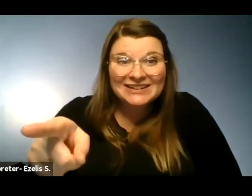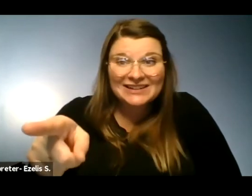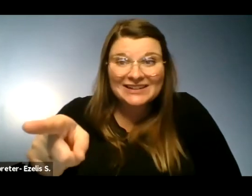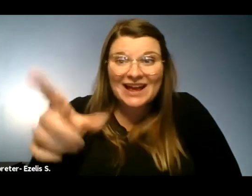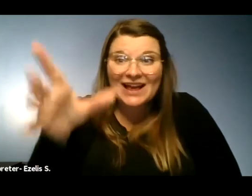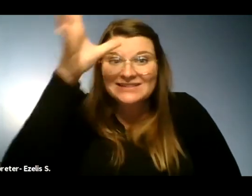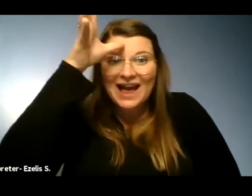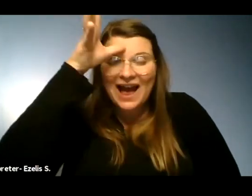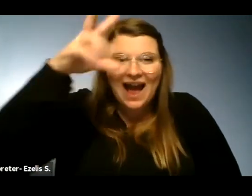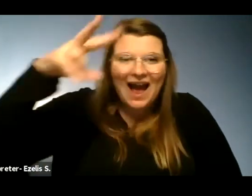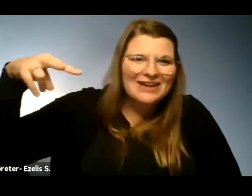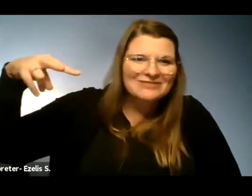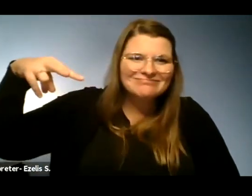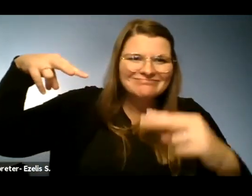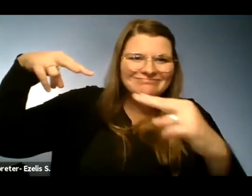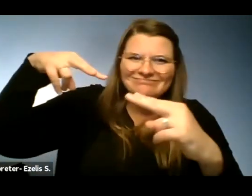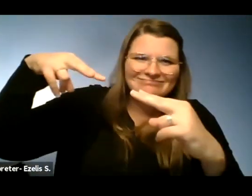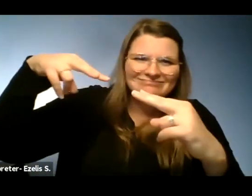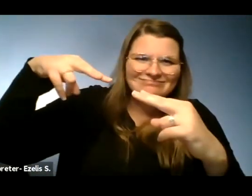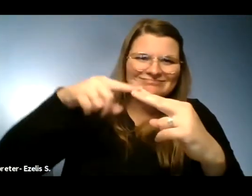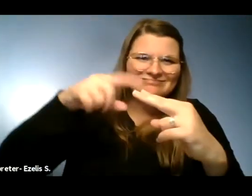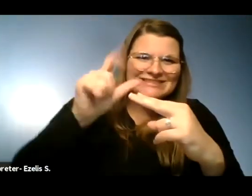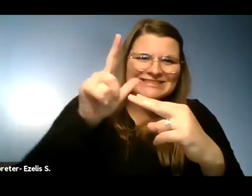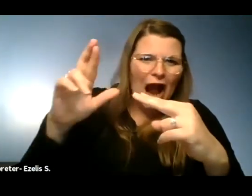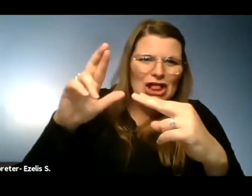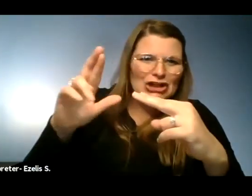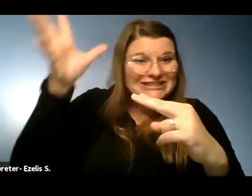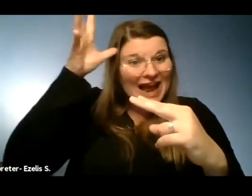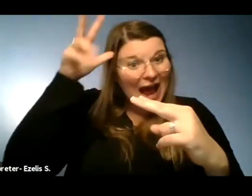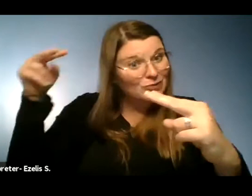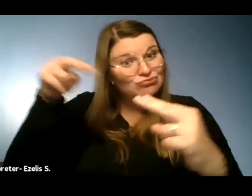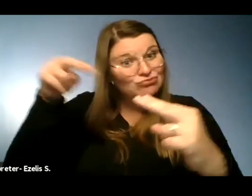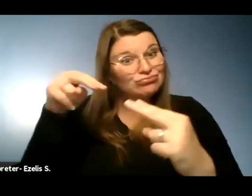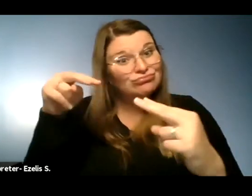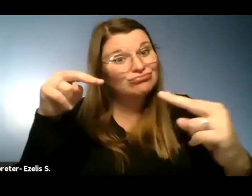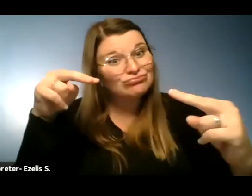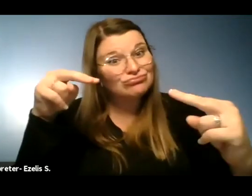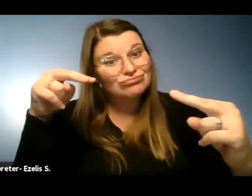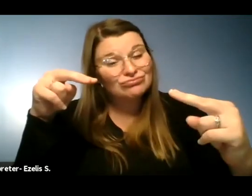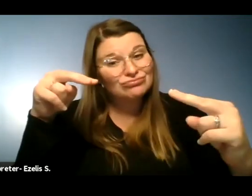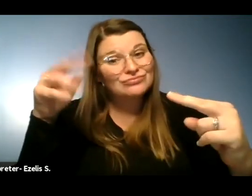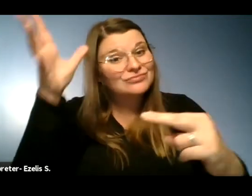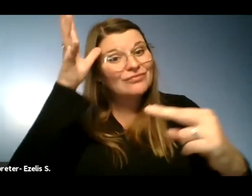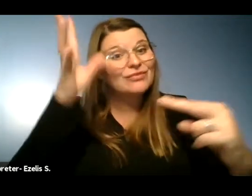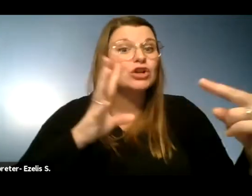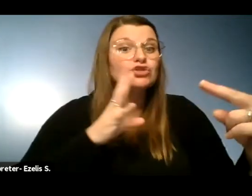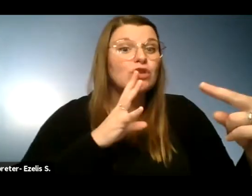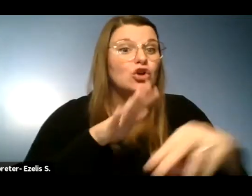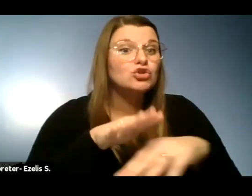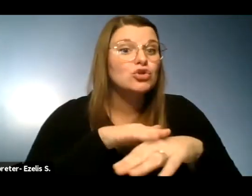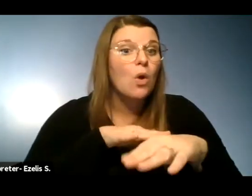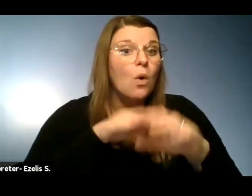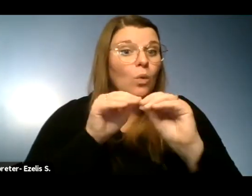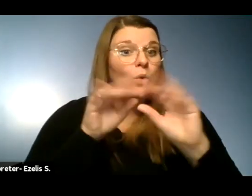Dad is looking at Skylar. Skylar's looking at Dad. Dad is talking slowly and